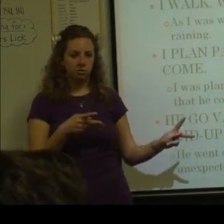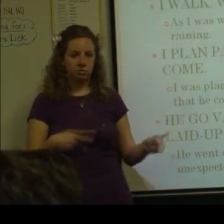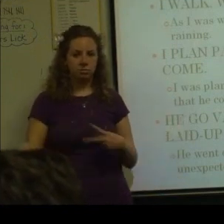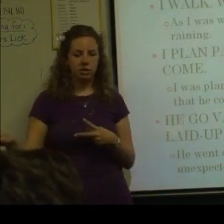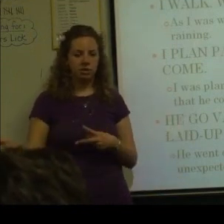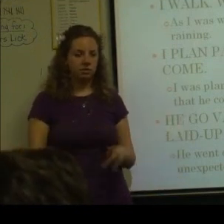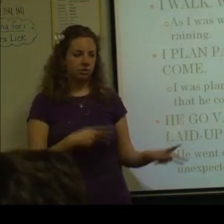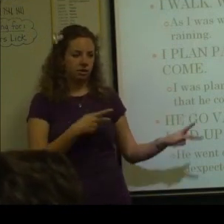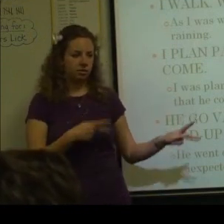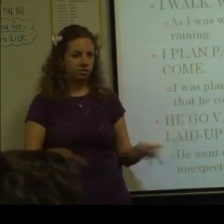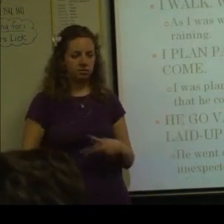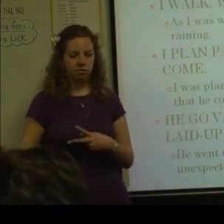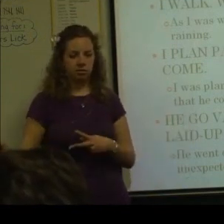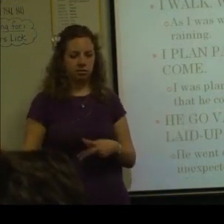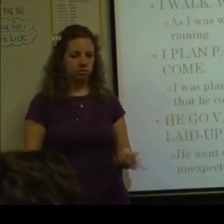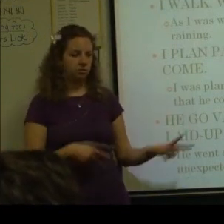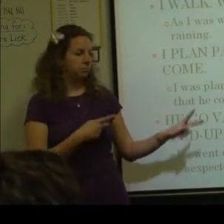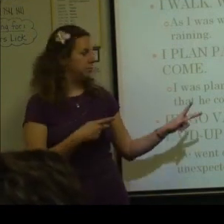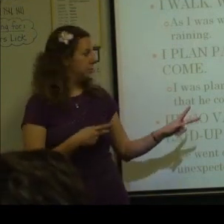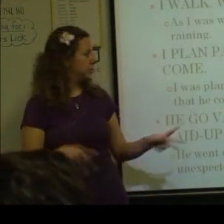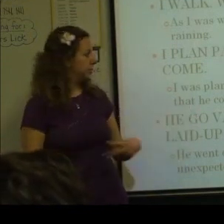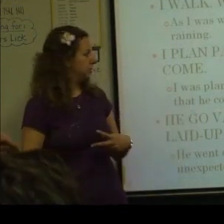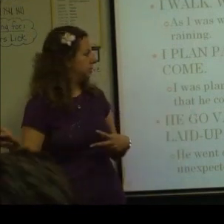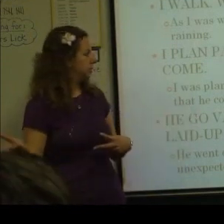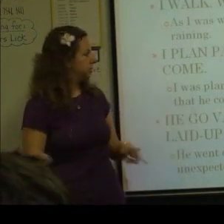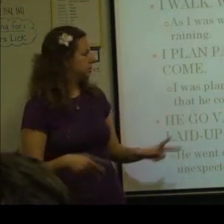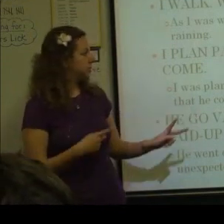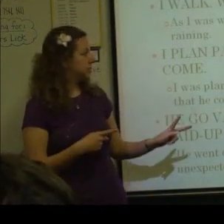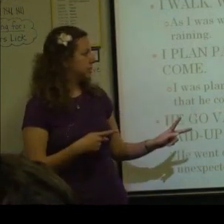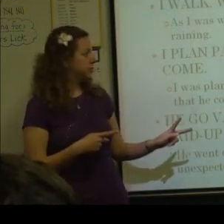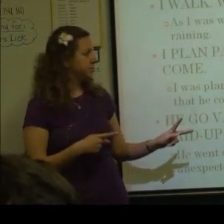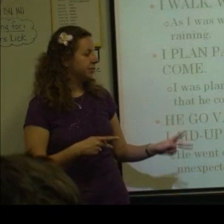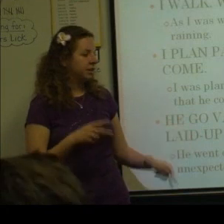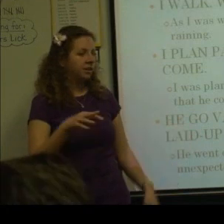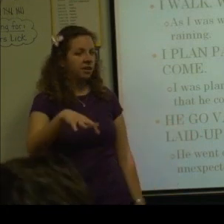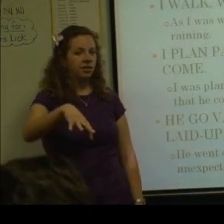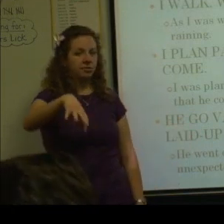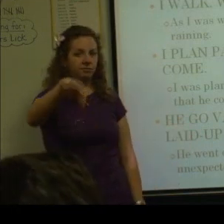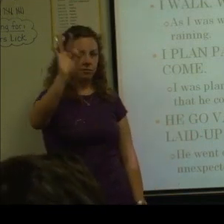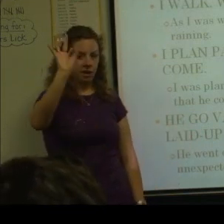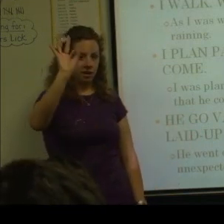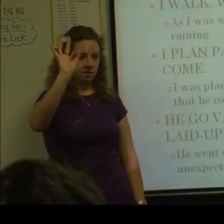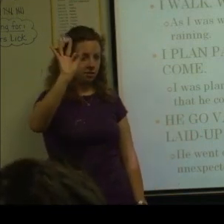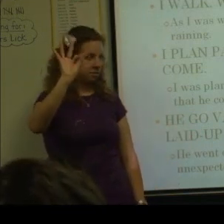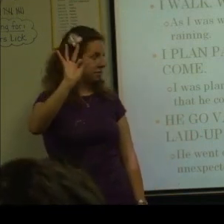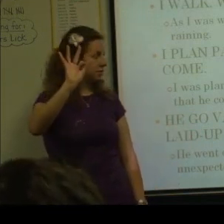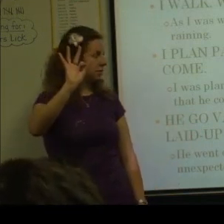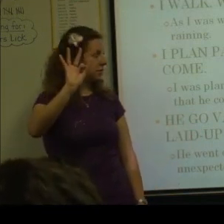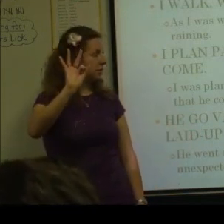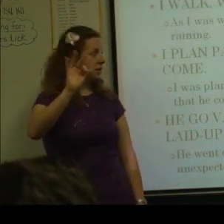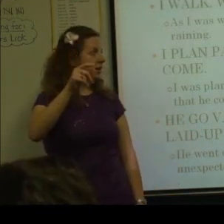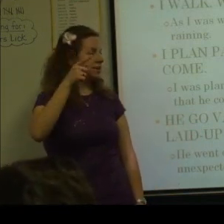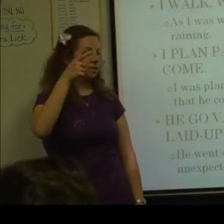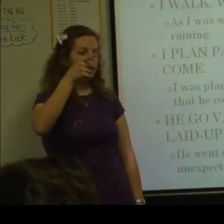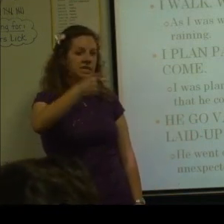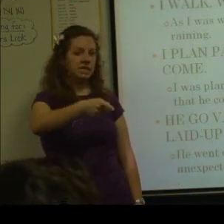it's with P's going both ways together. And then find, and then